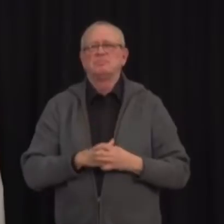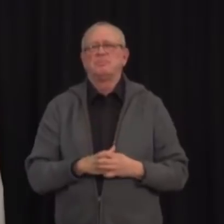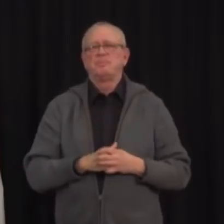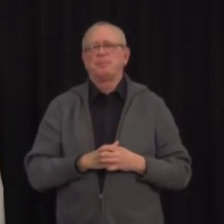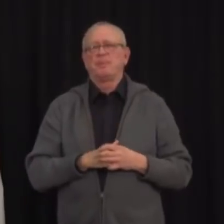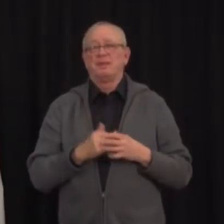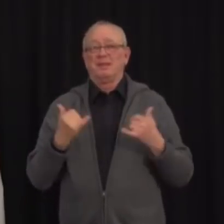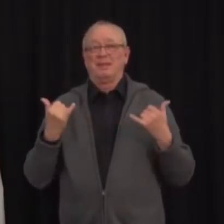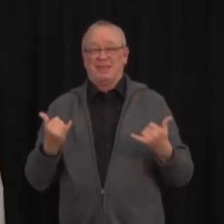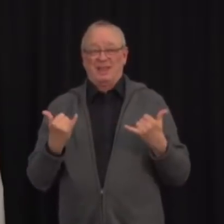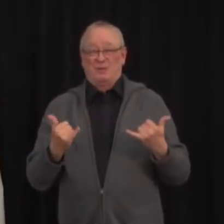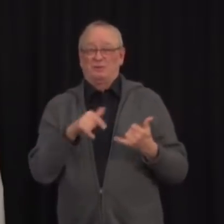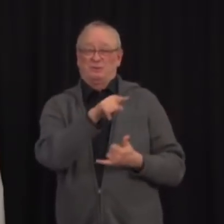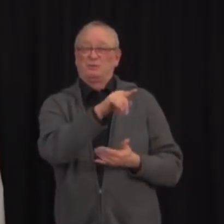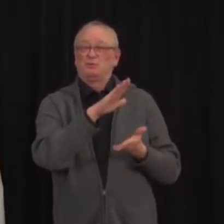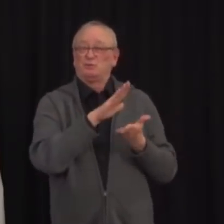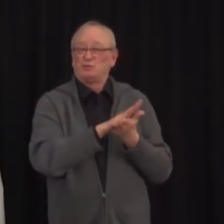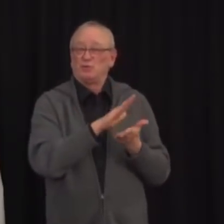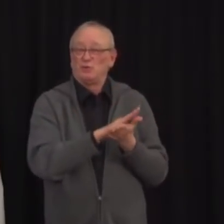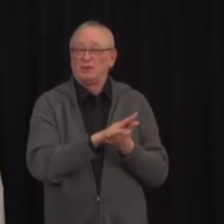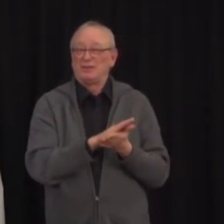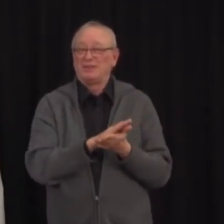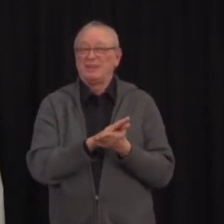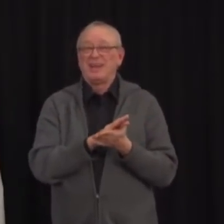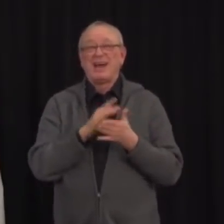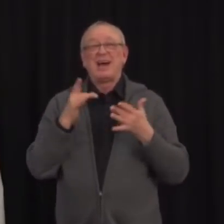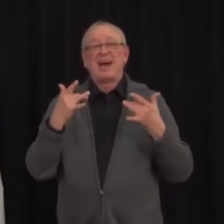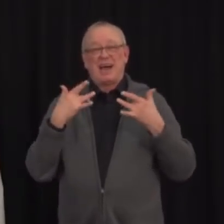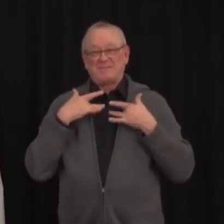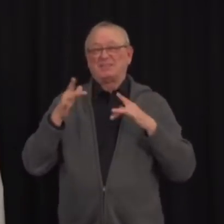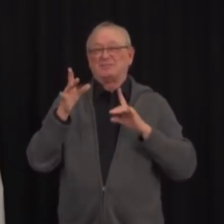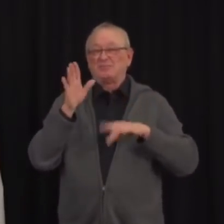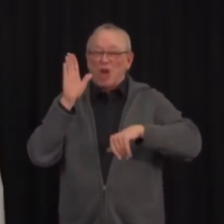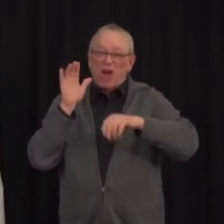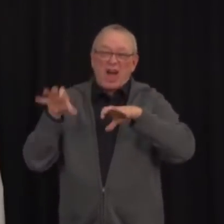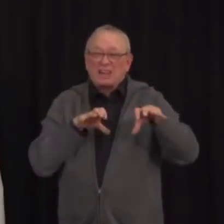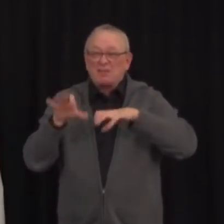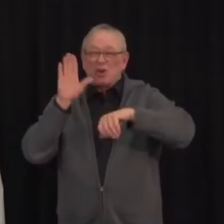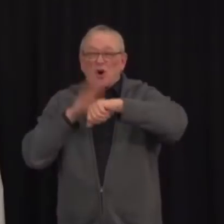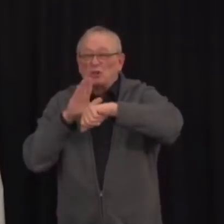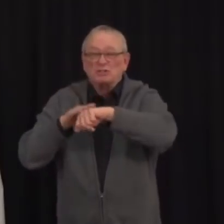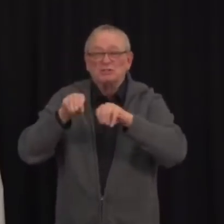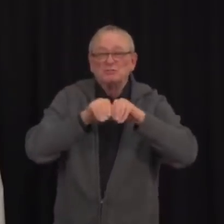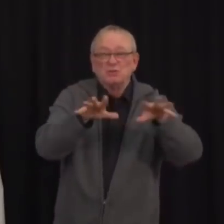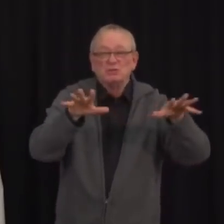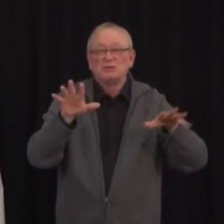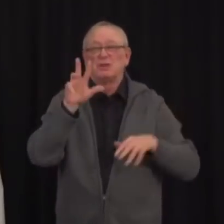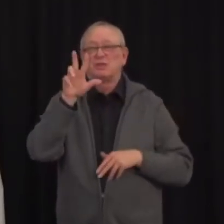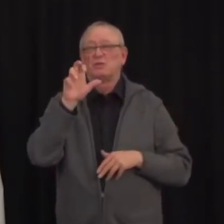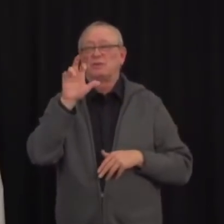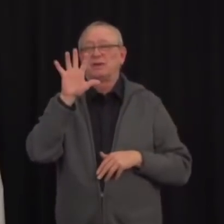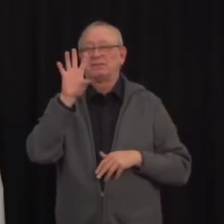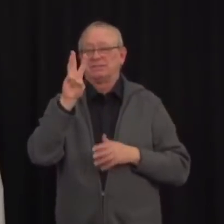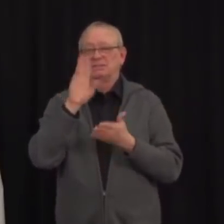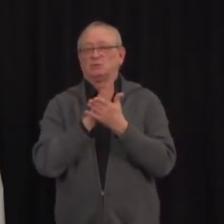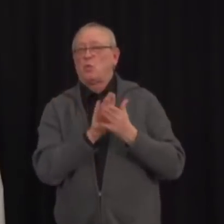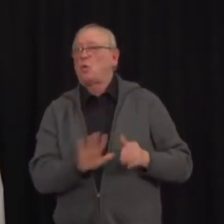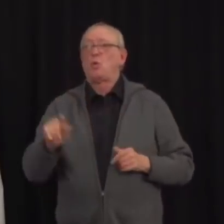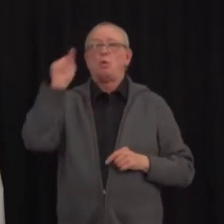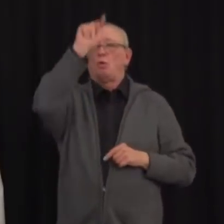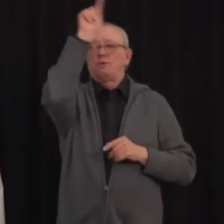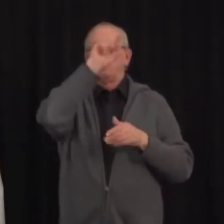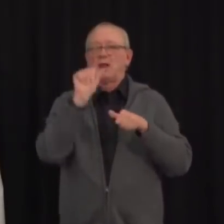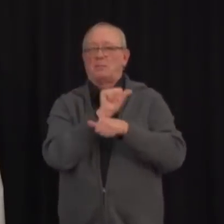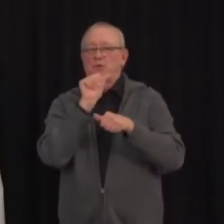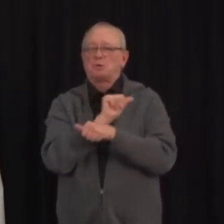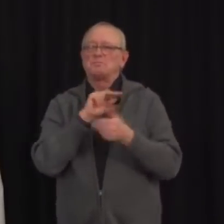or outbreaks in 356 schools, about 15% of all schools in Alberta. Currently,